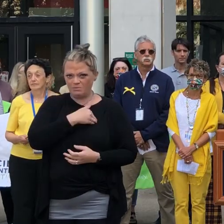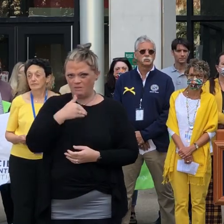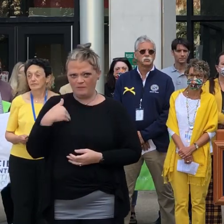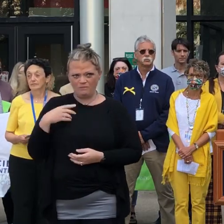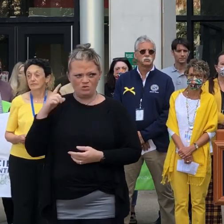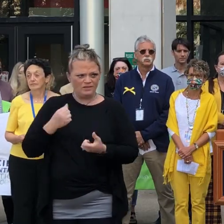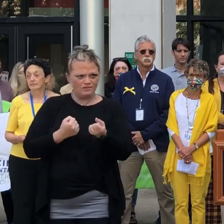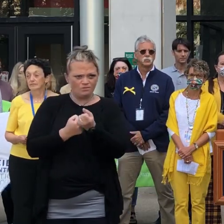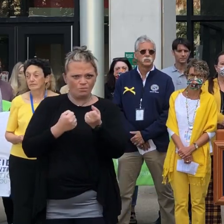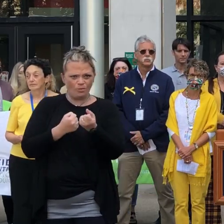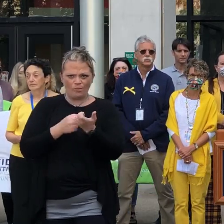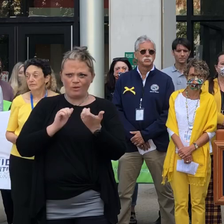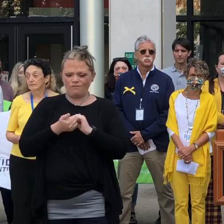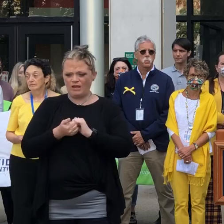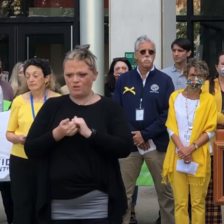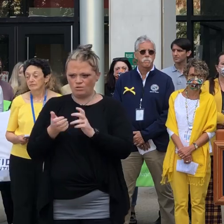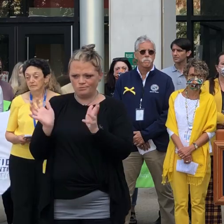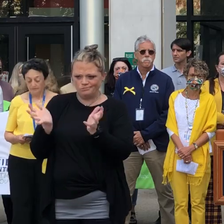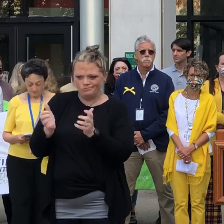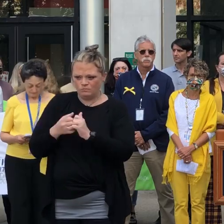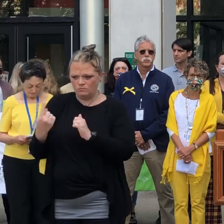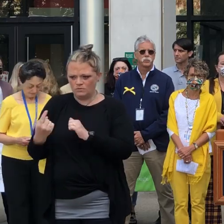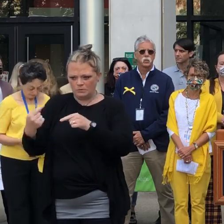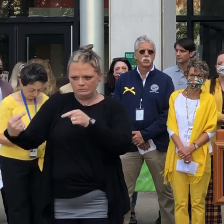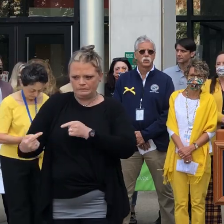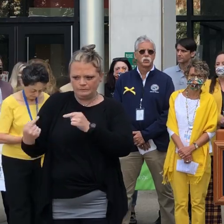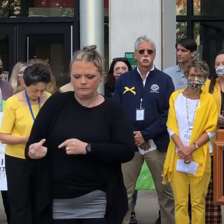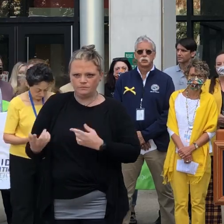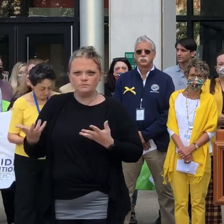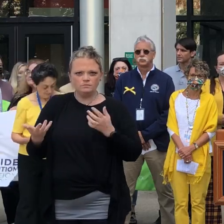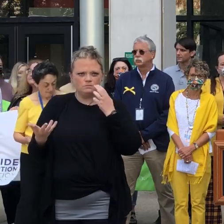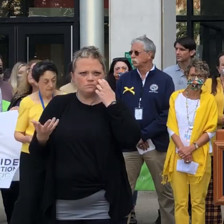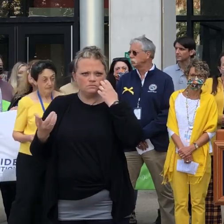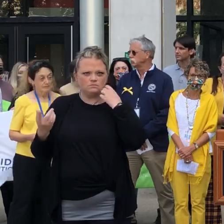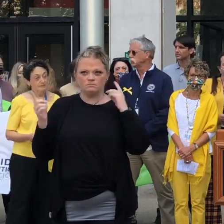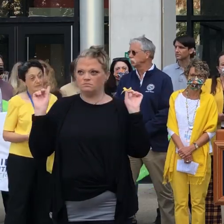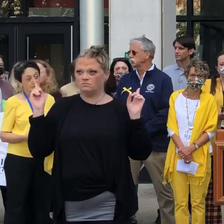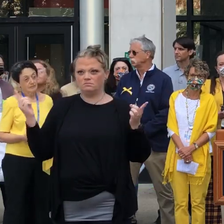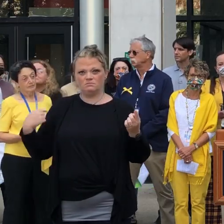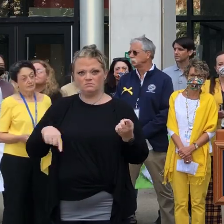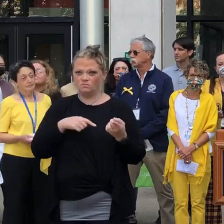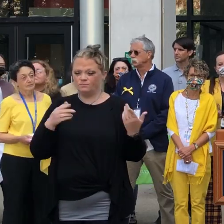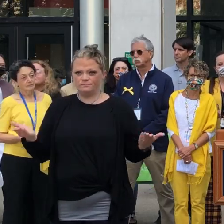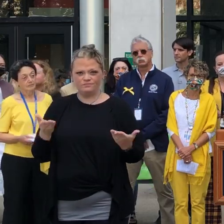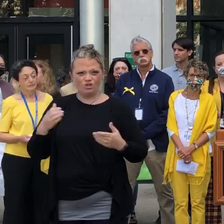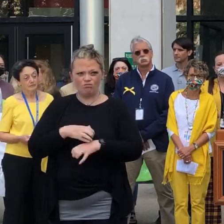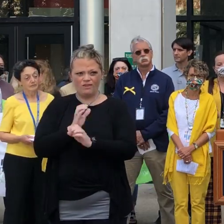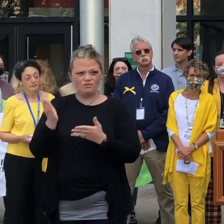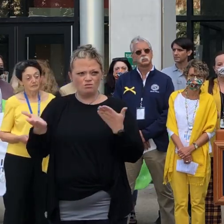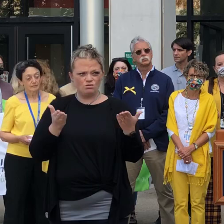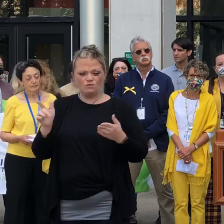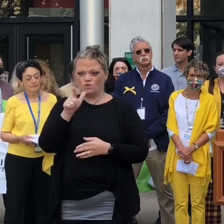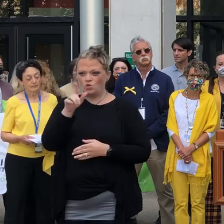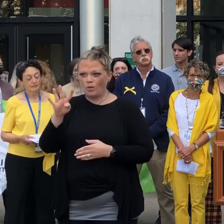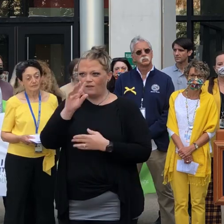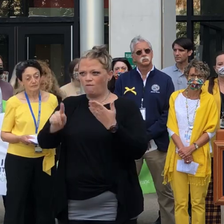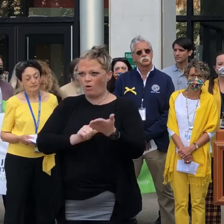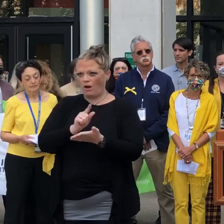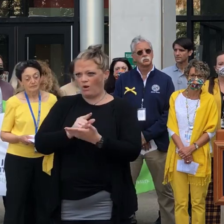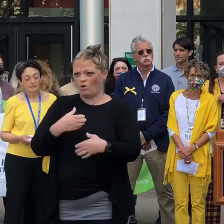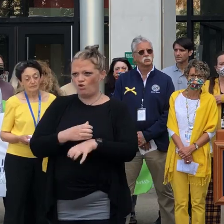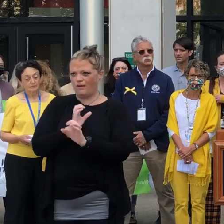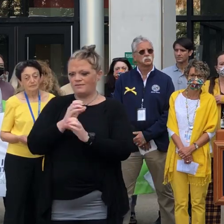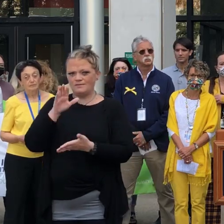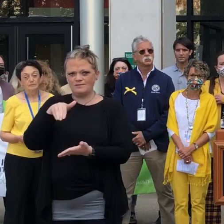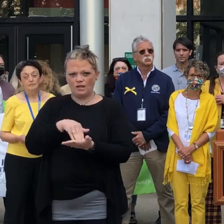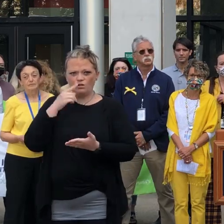might need support on how to speak with somebody who might be struggling. We are all here. Crisis Services is the 24-hour crisis center